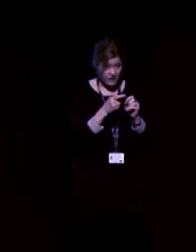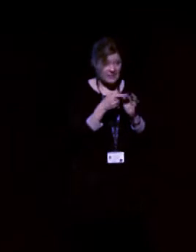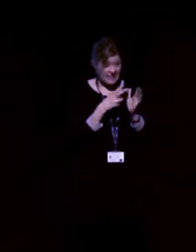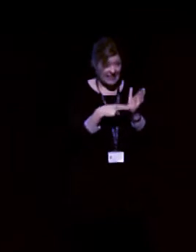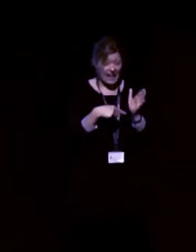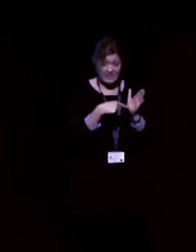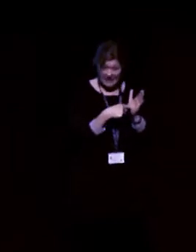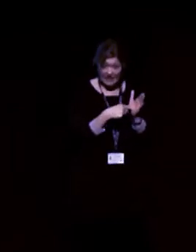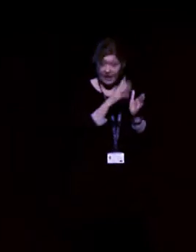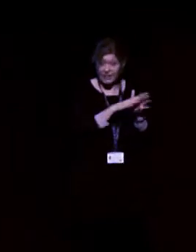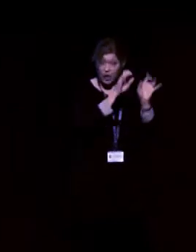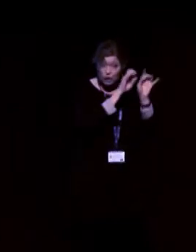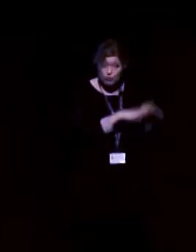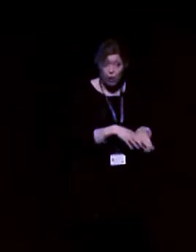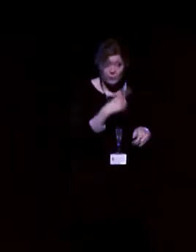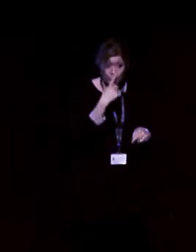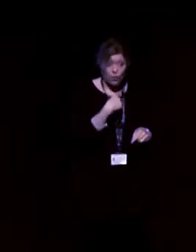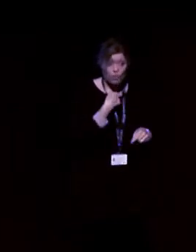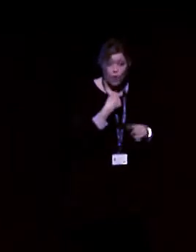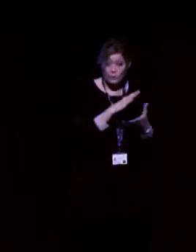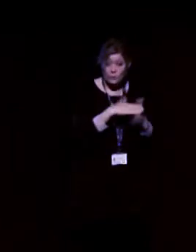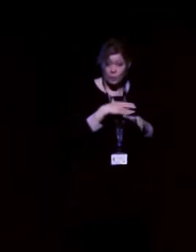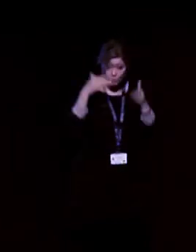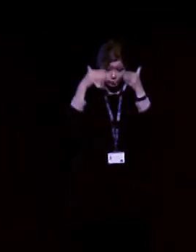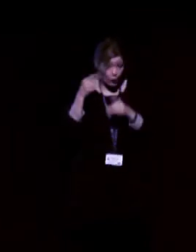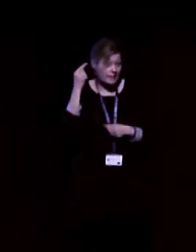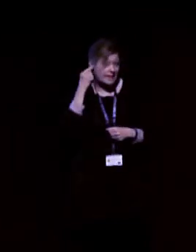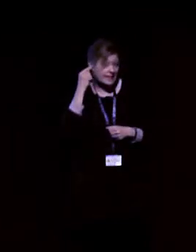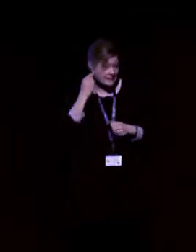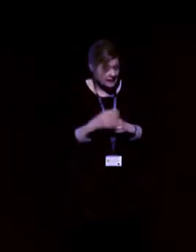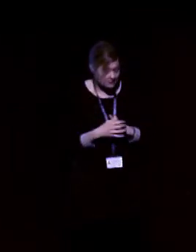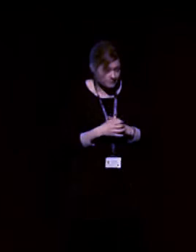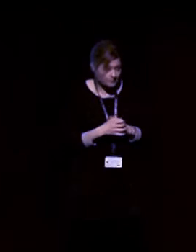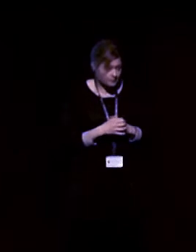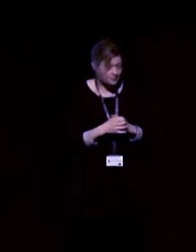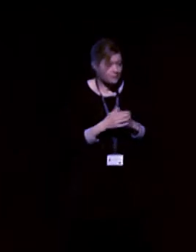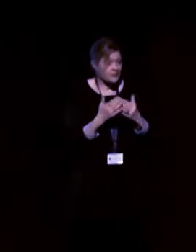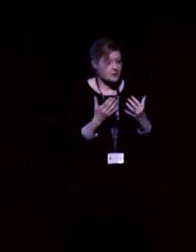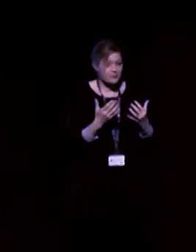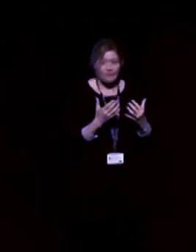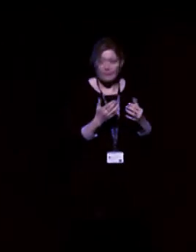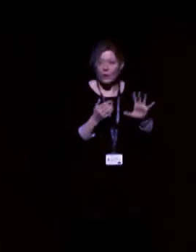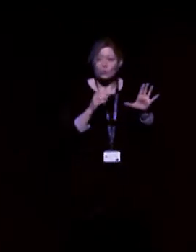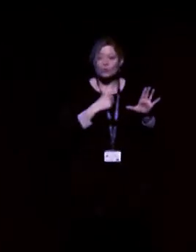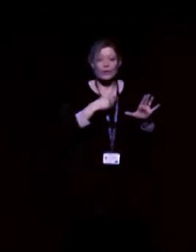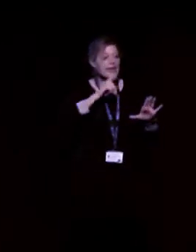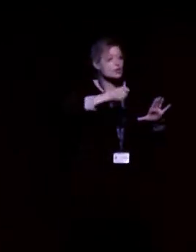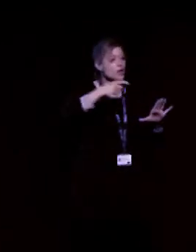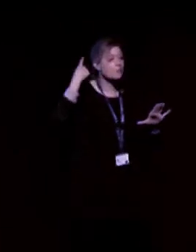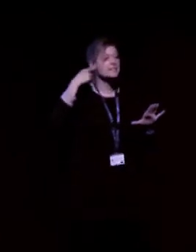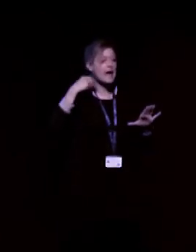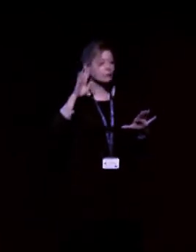throats just to concentrate on ears. And within my practice, I manage patients with hearing loss.